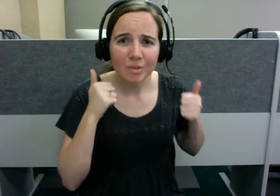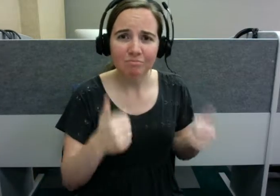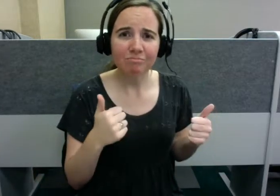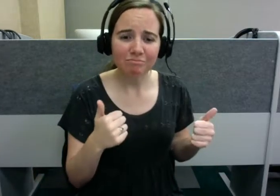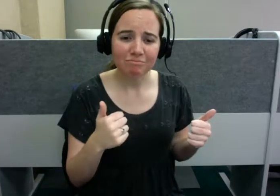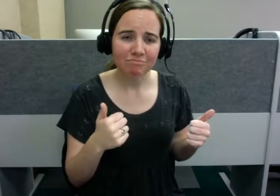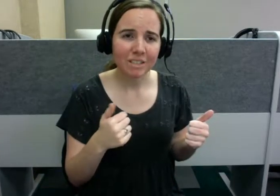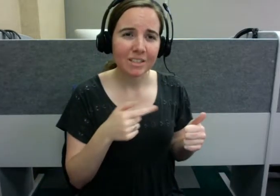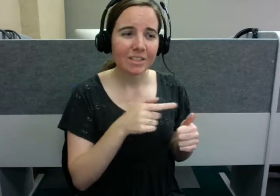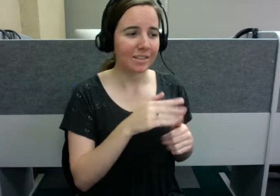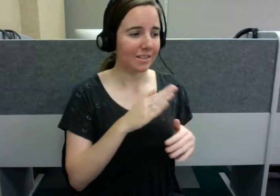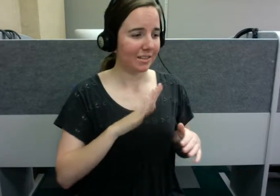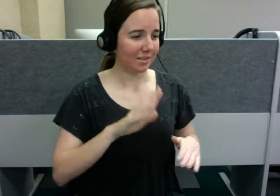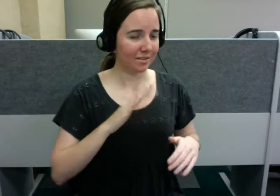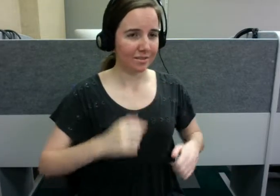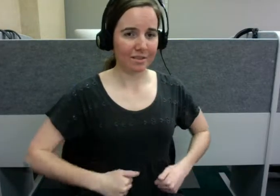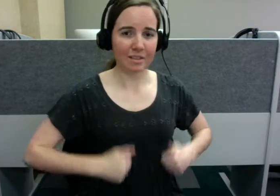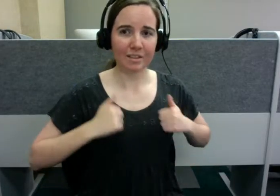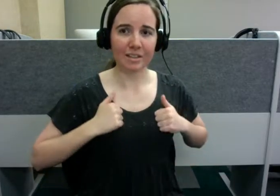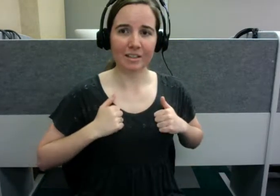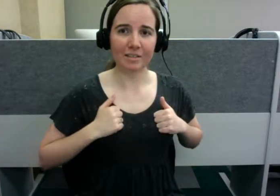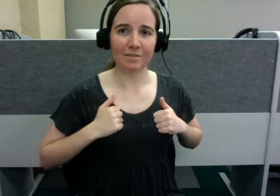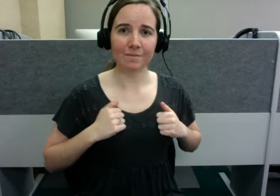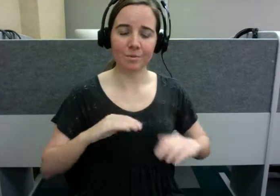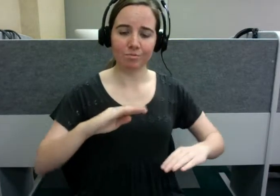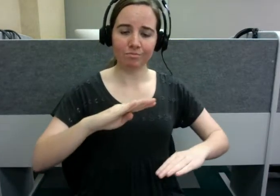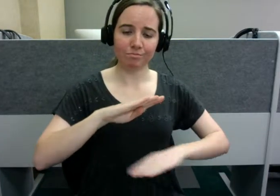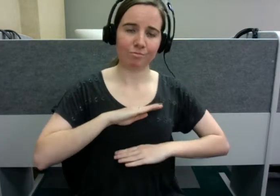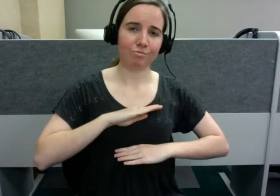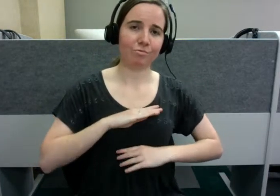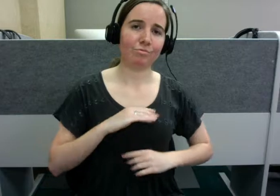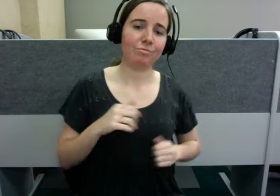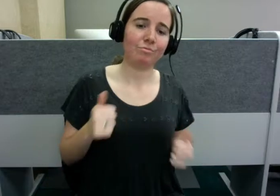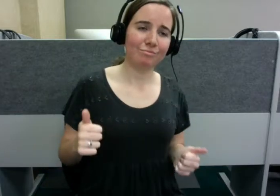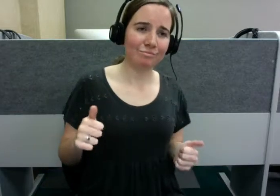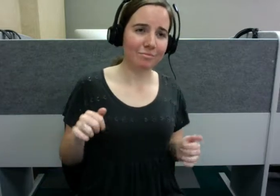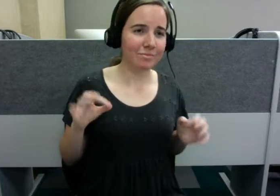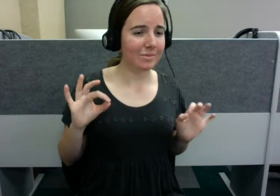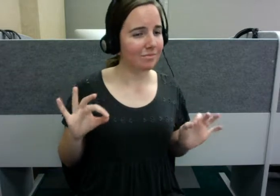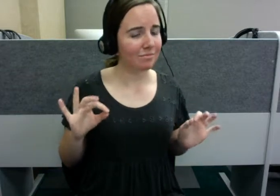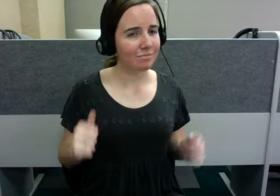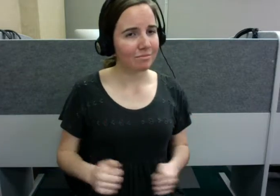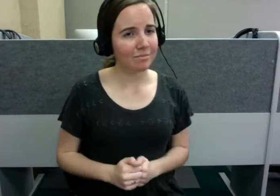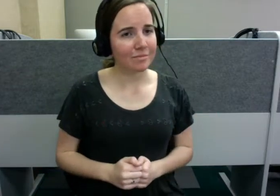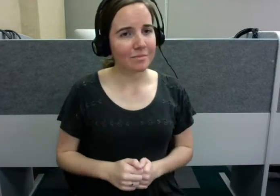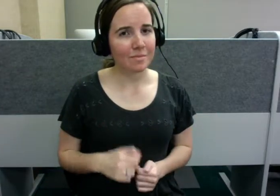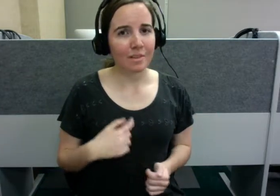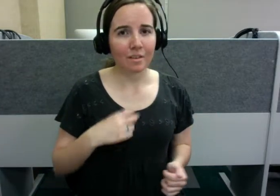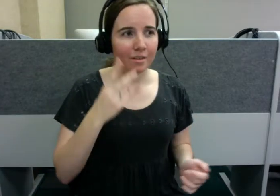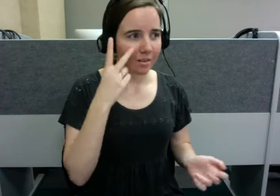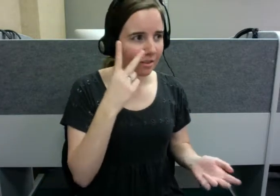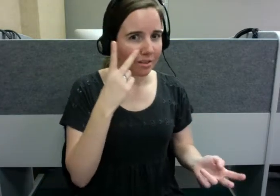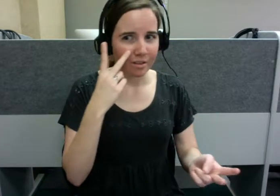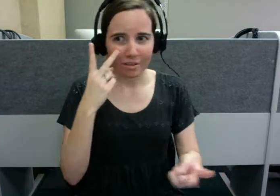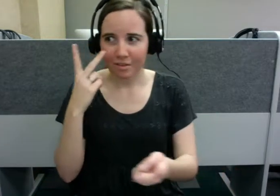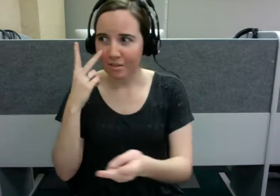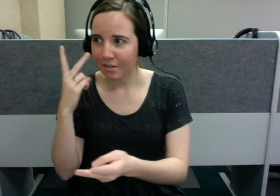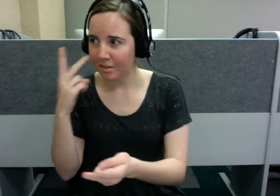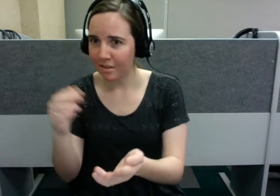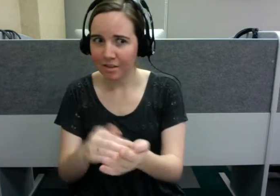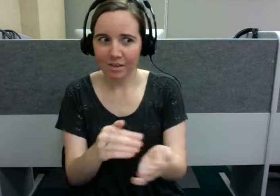of symmetry to their life. And I see it over and over and over again. So I started to wonder what would happen if